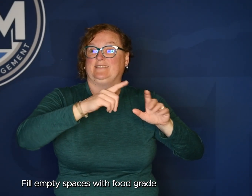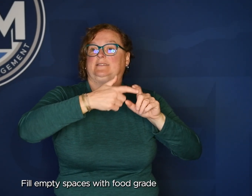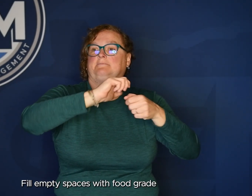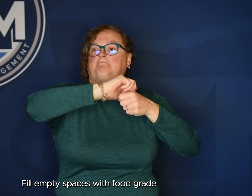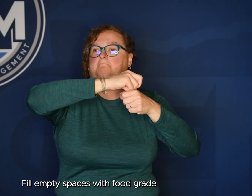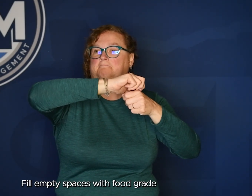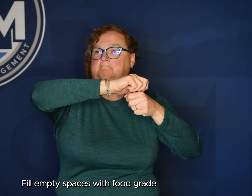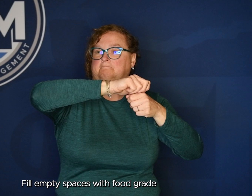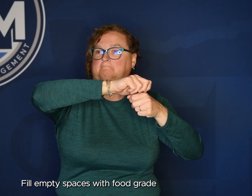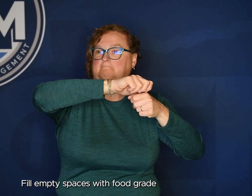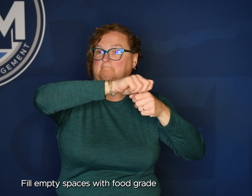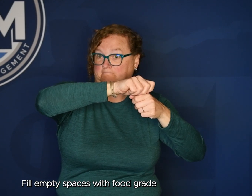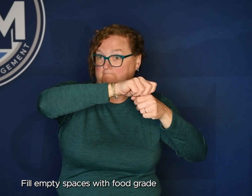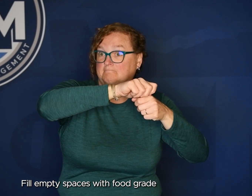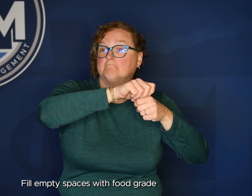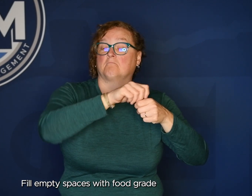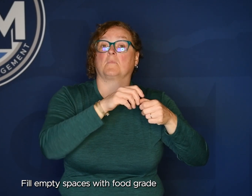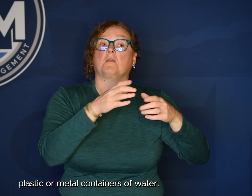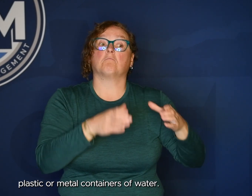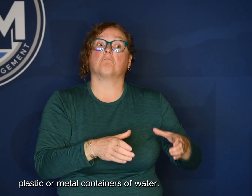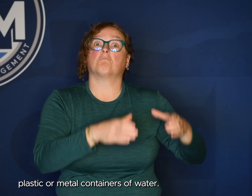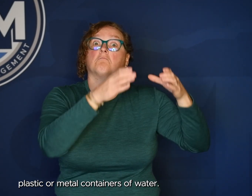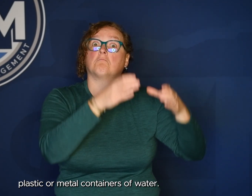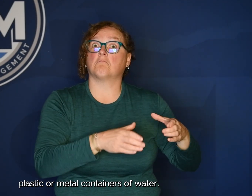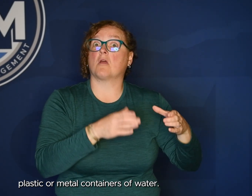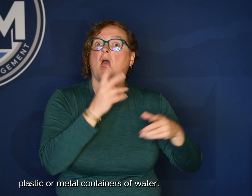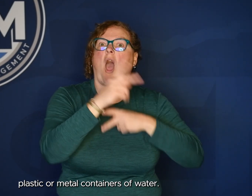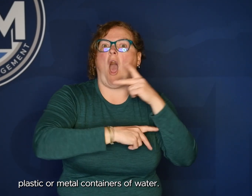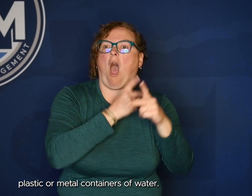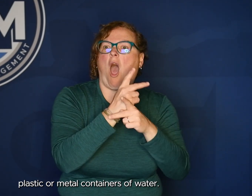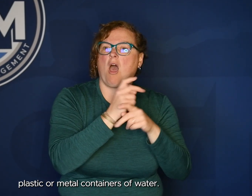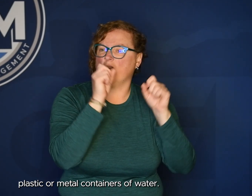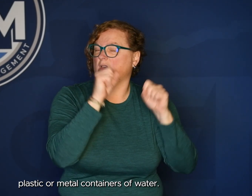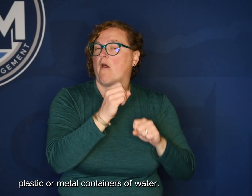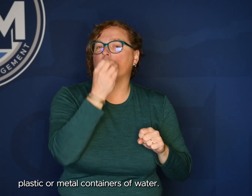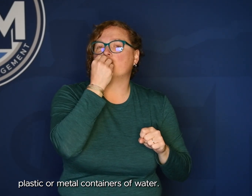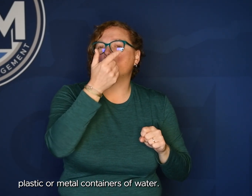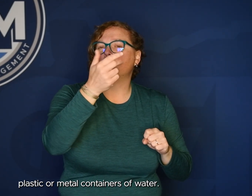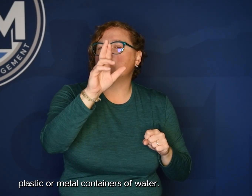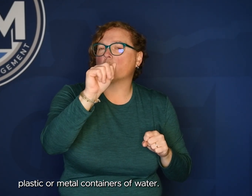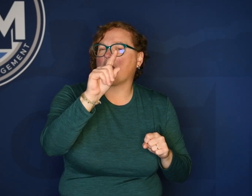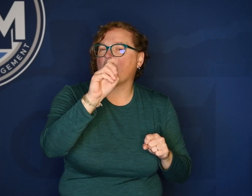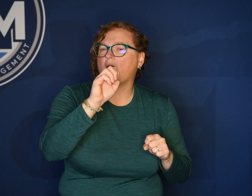Fill empty spaces with food-grade plastic or metal containers of water.